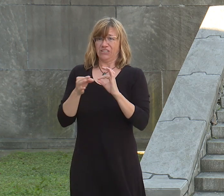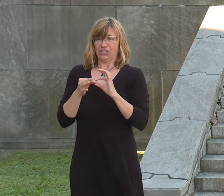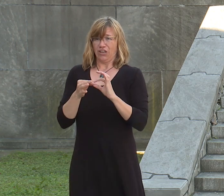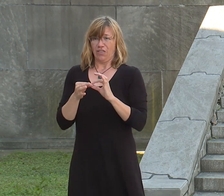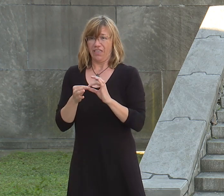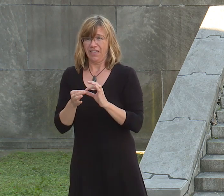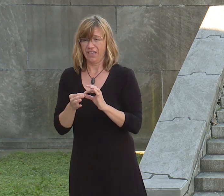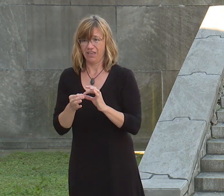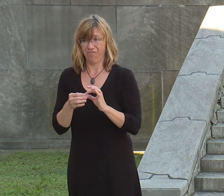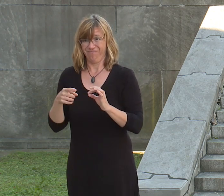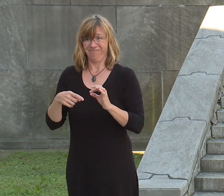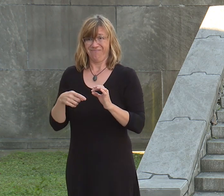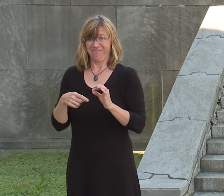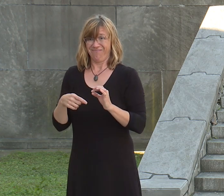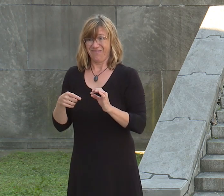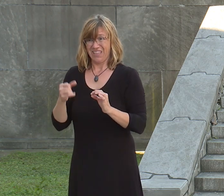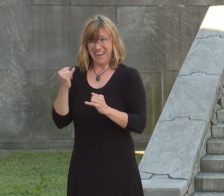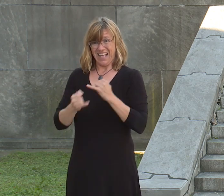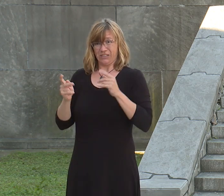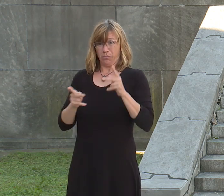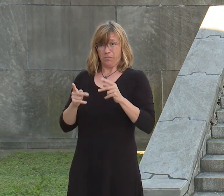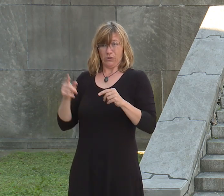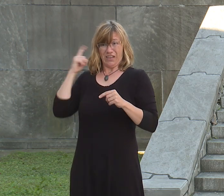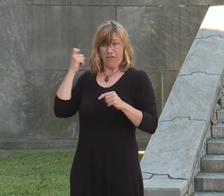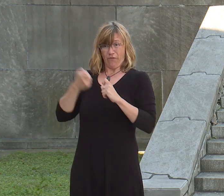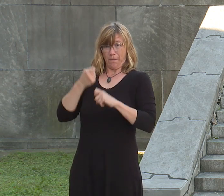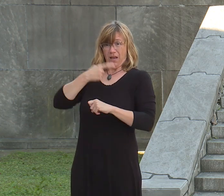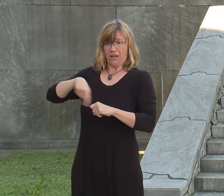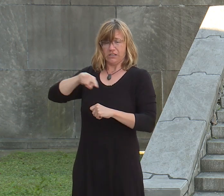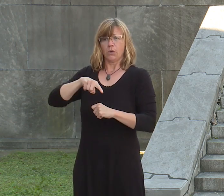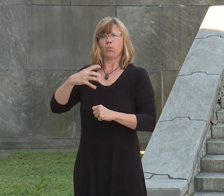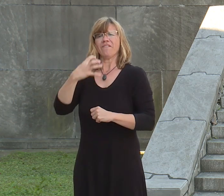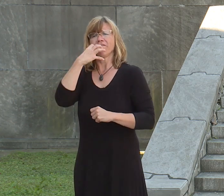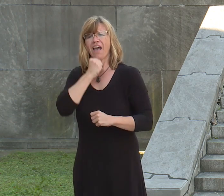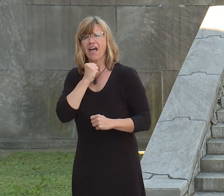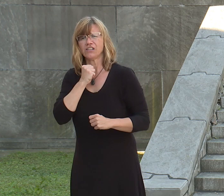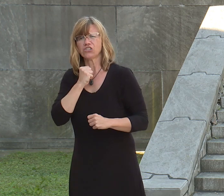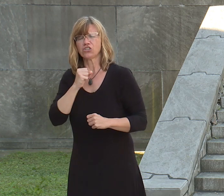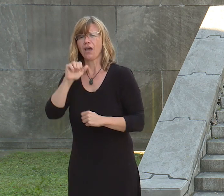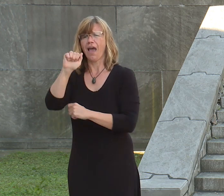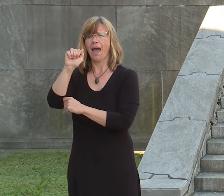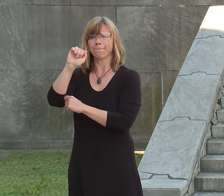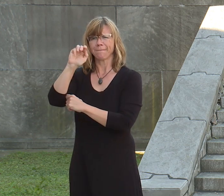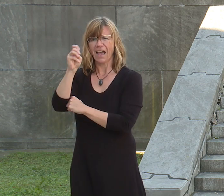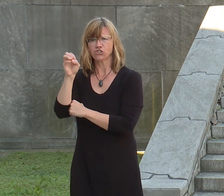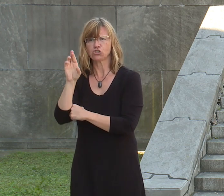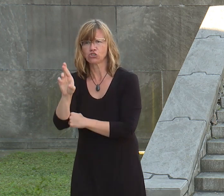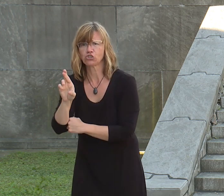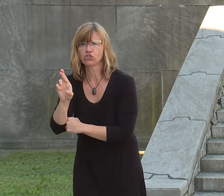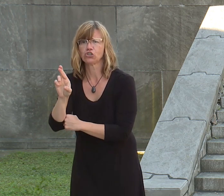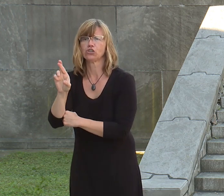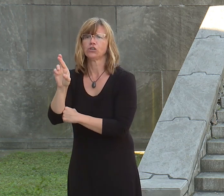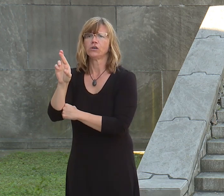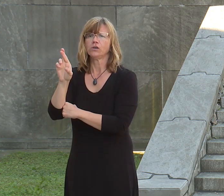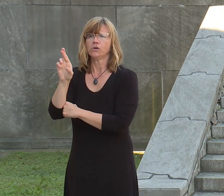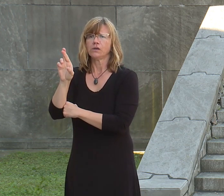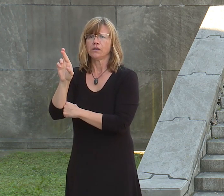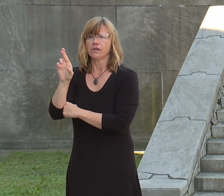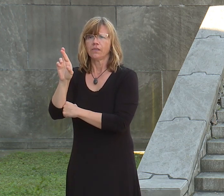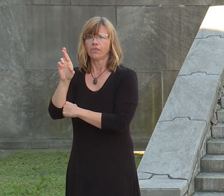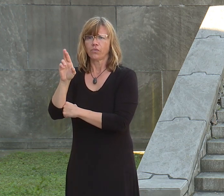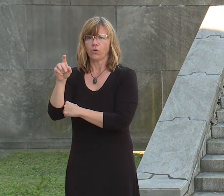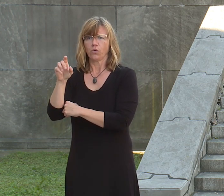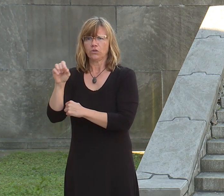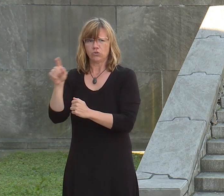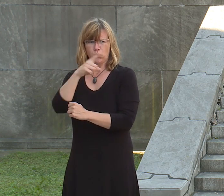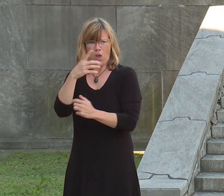really working with our value ambassadors who are part of the community and can do the vaccine education and outreach in a way that's more meaningful and